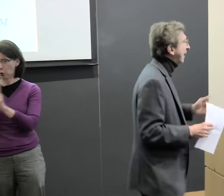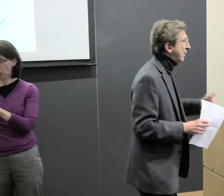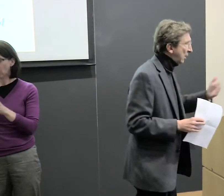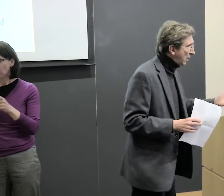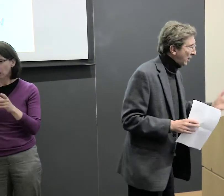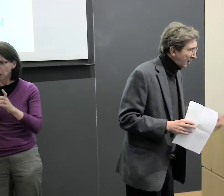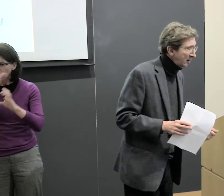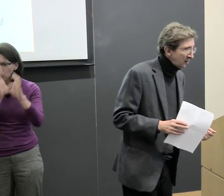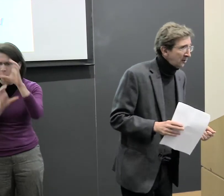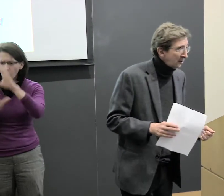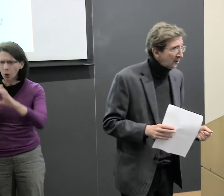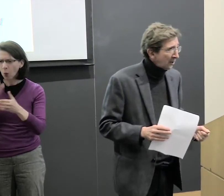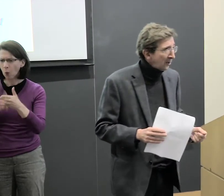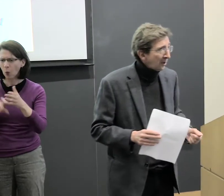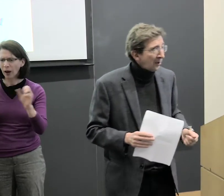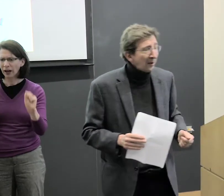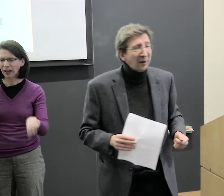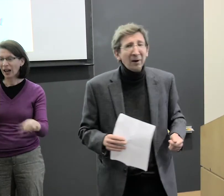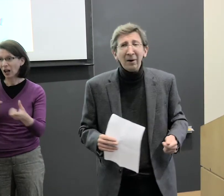exploring what can be learned